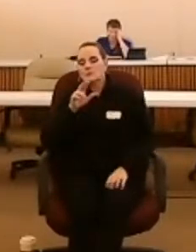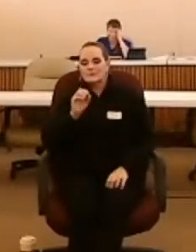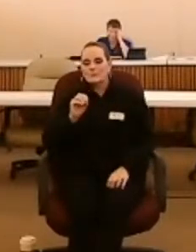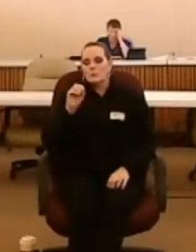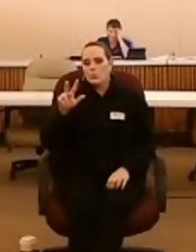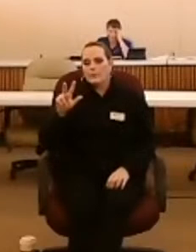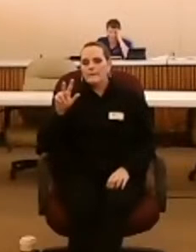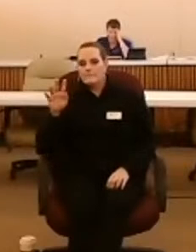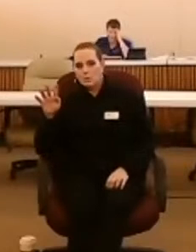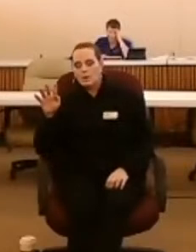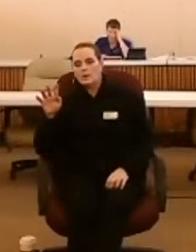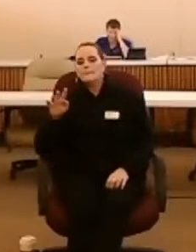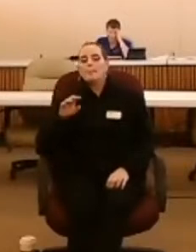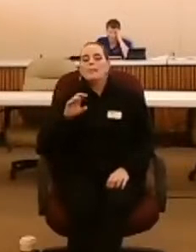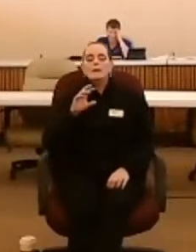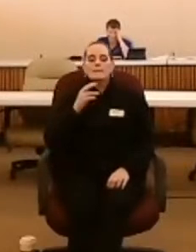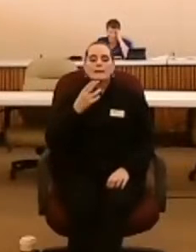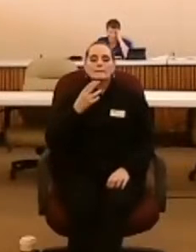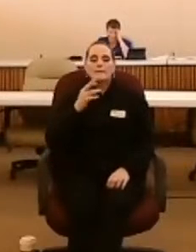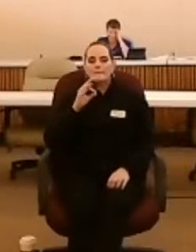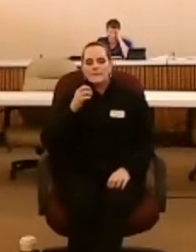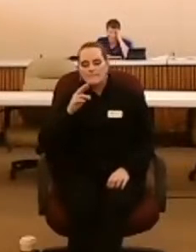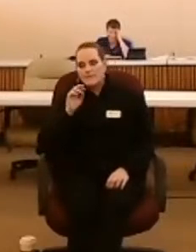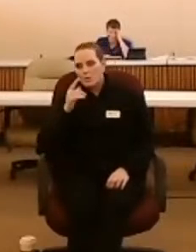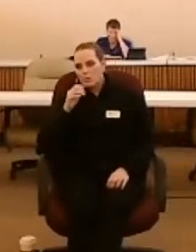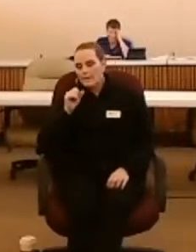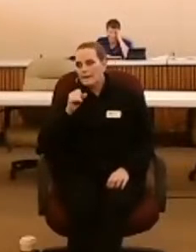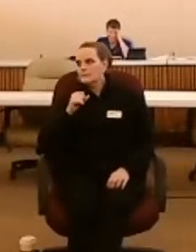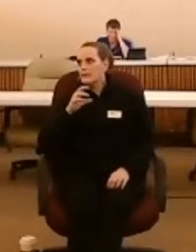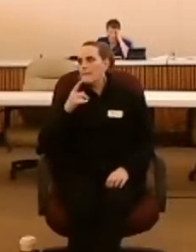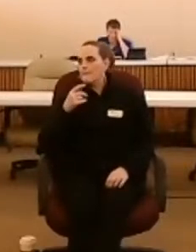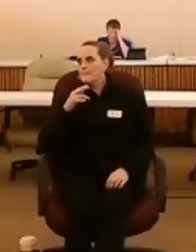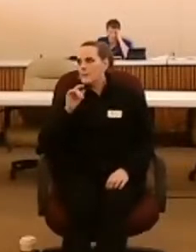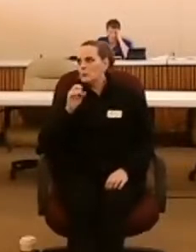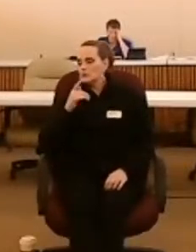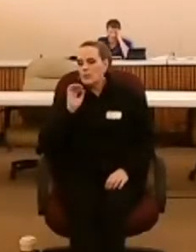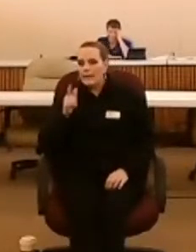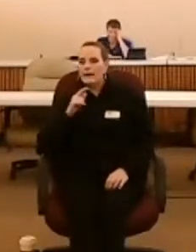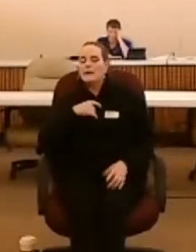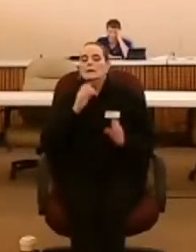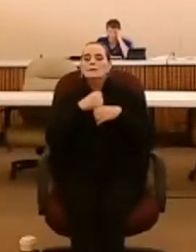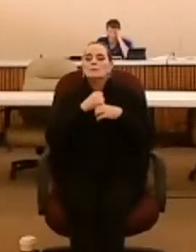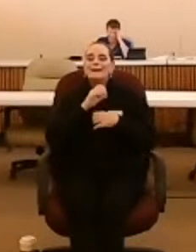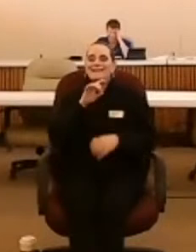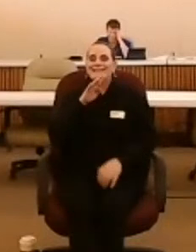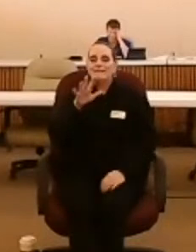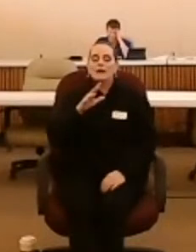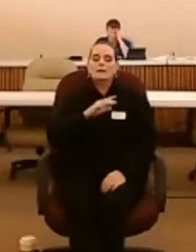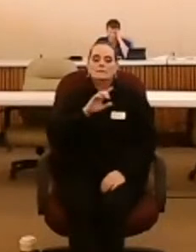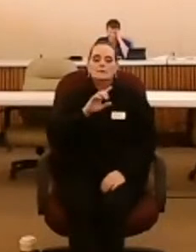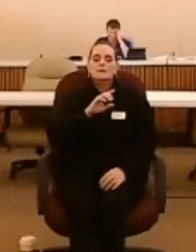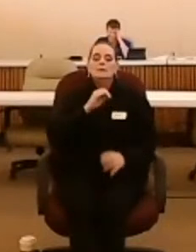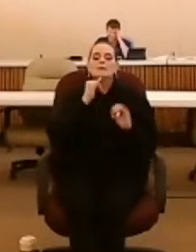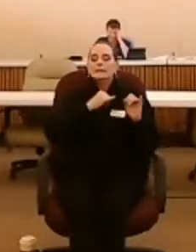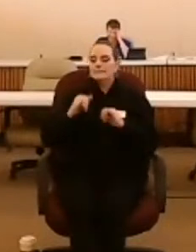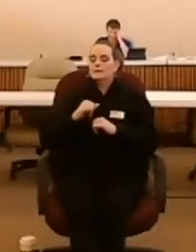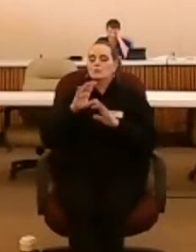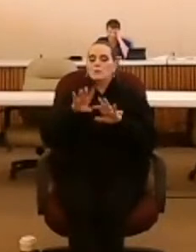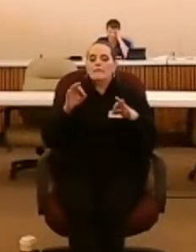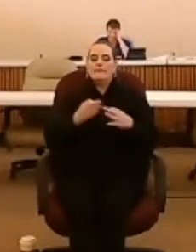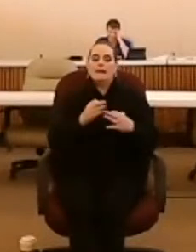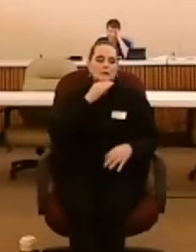2021-034, the Fairways at Riverton, Parcel A, to construct 85 single-family homes and